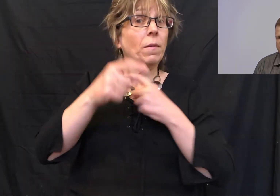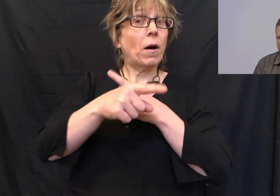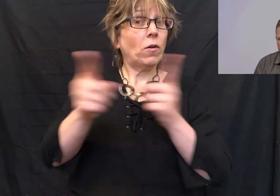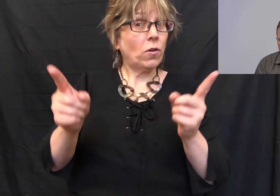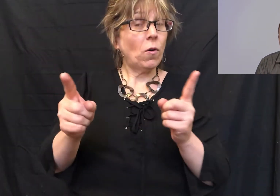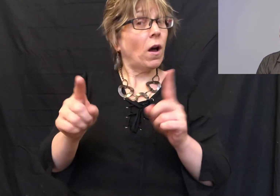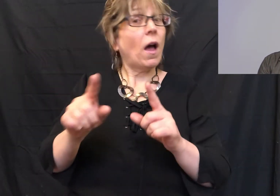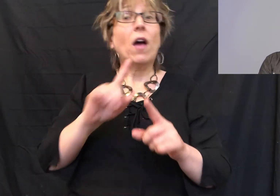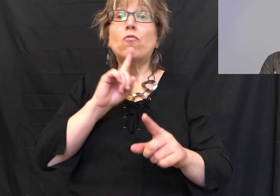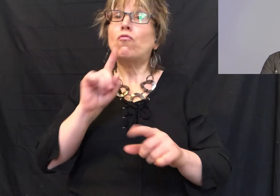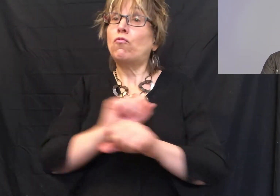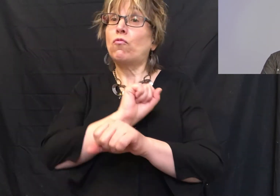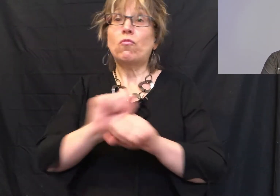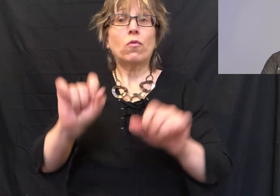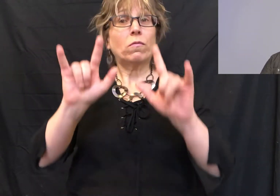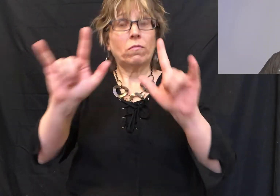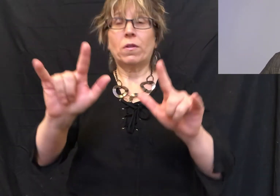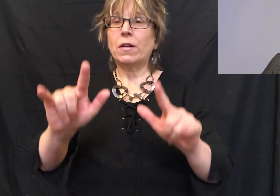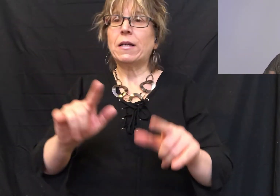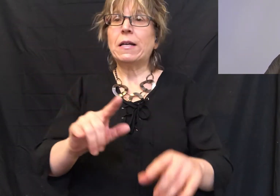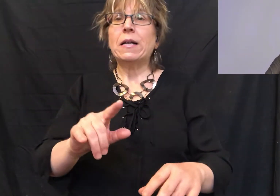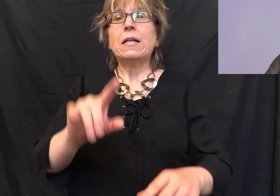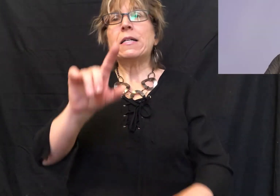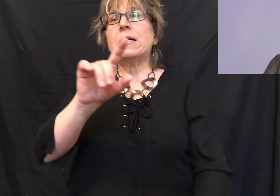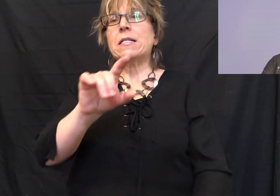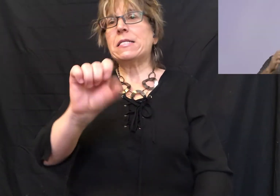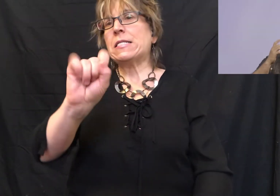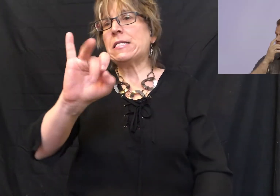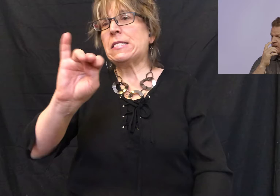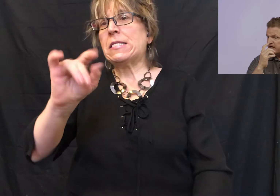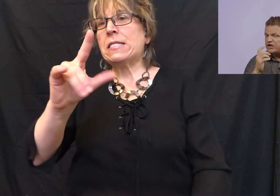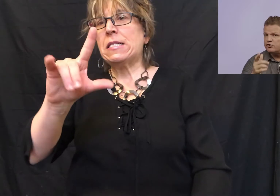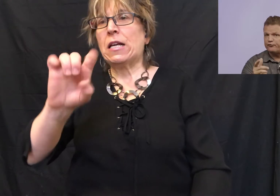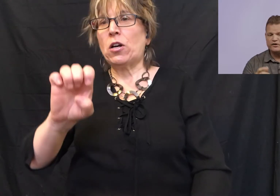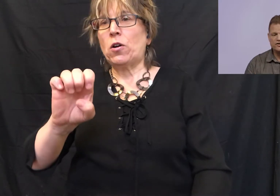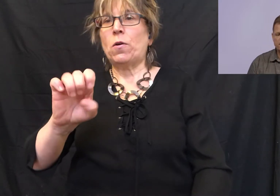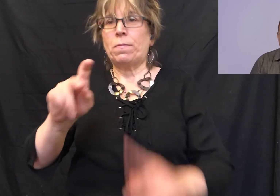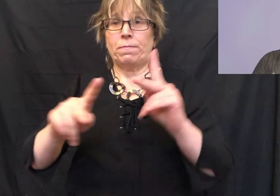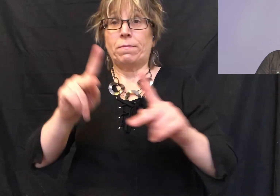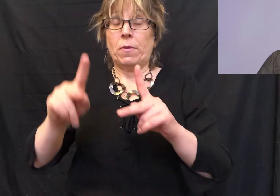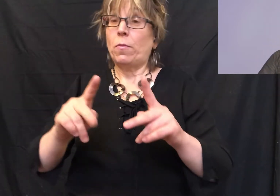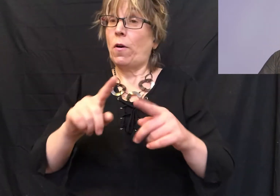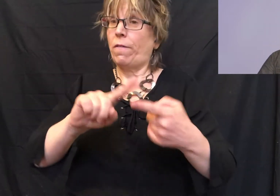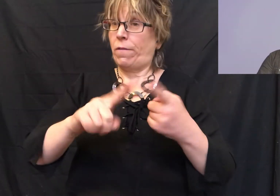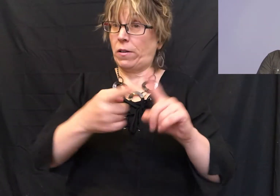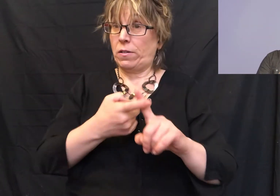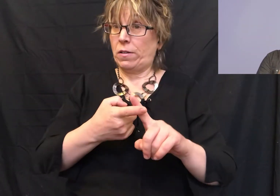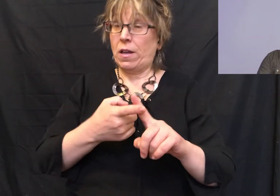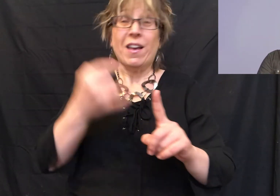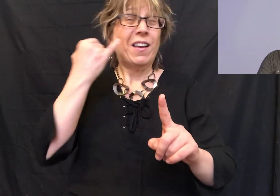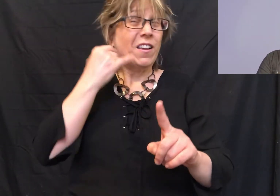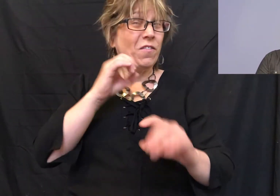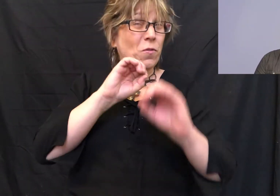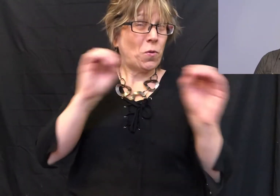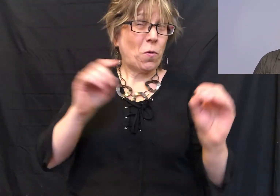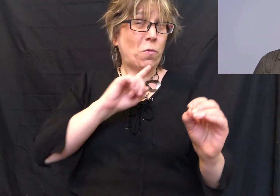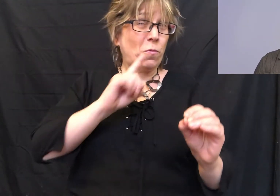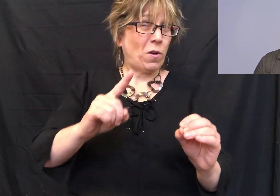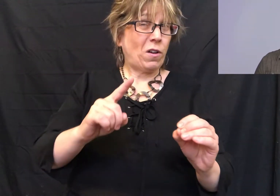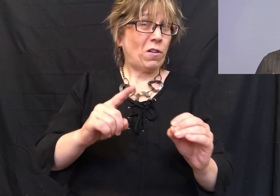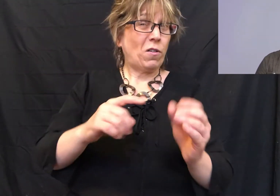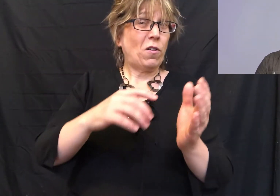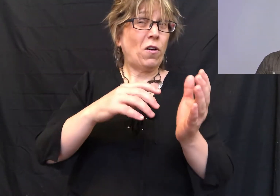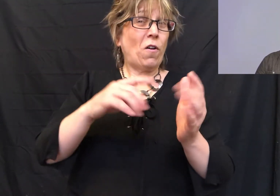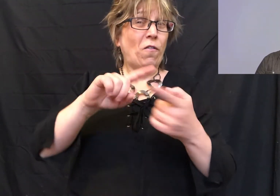you and really love you. Singles, I'll just say this to you. Singles, in your friendships, if there's no real friendship